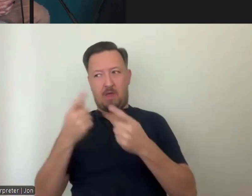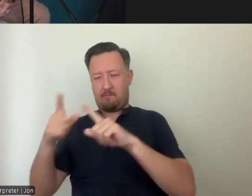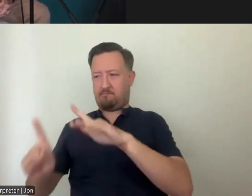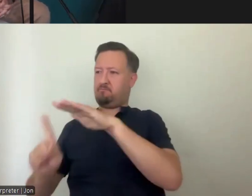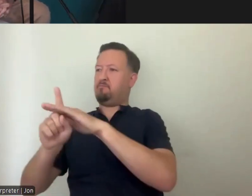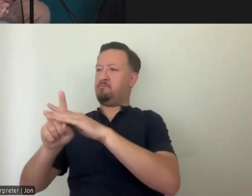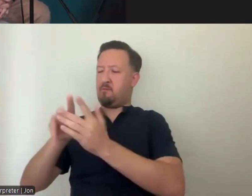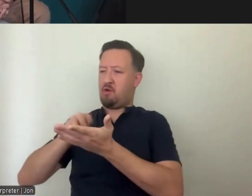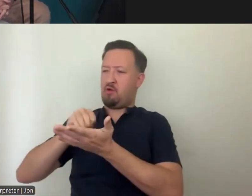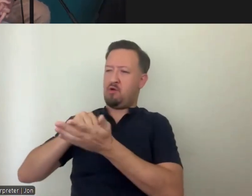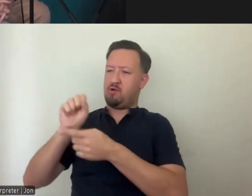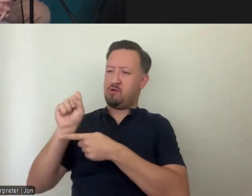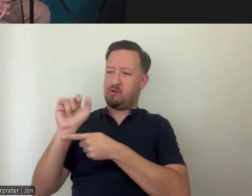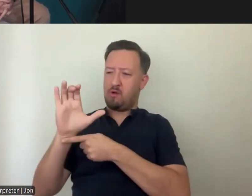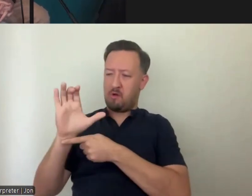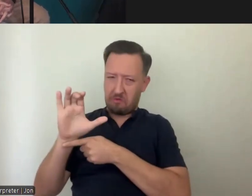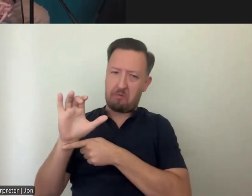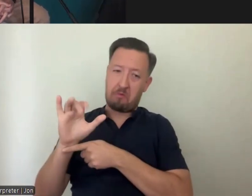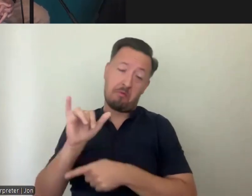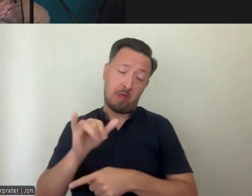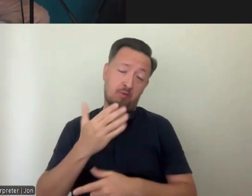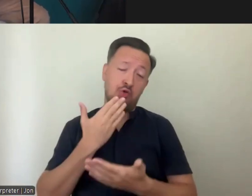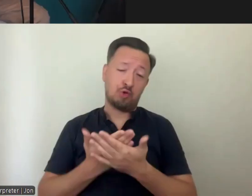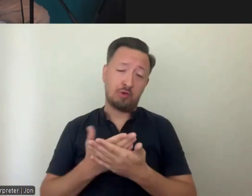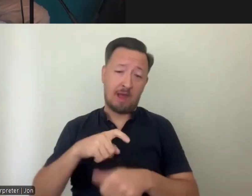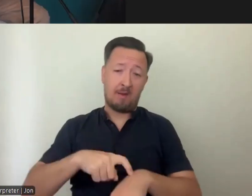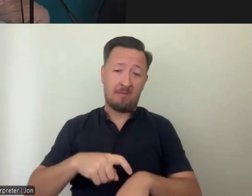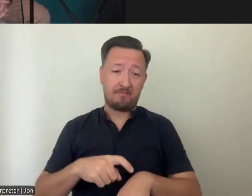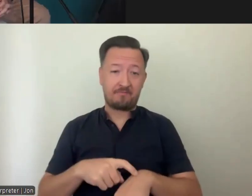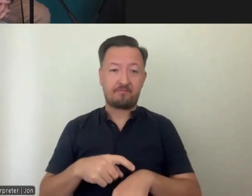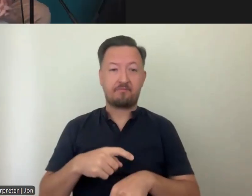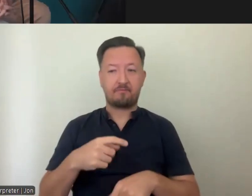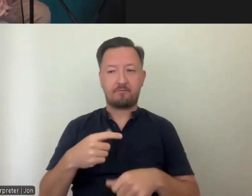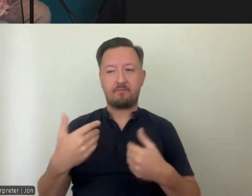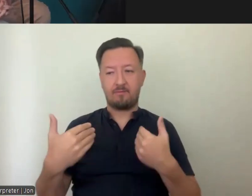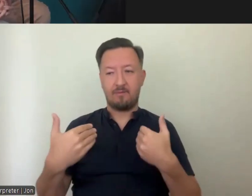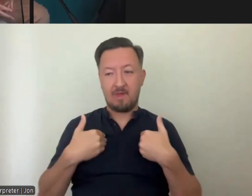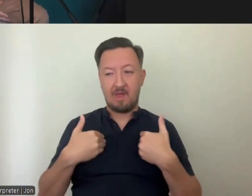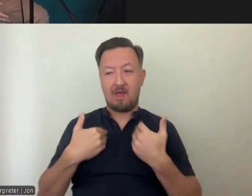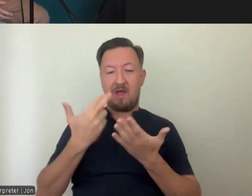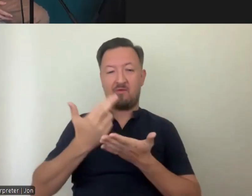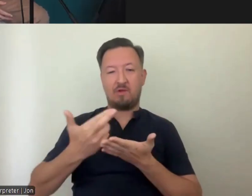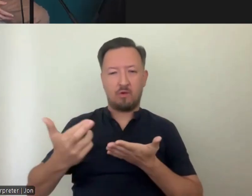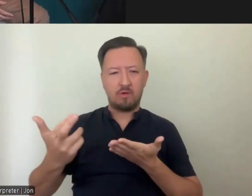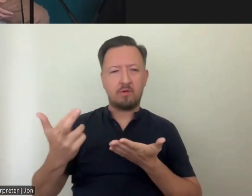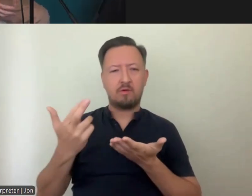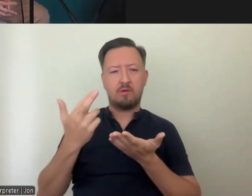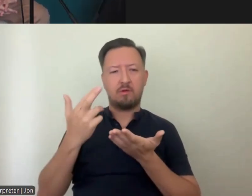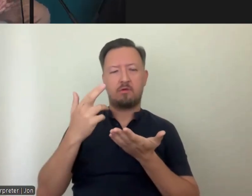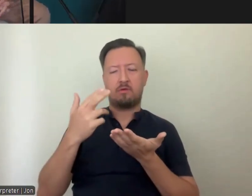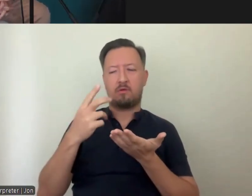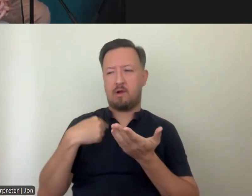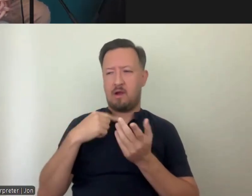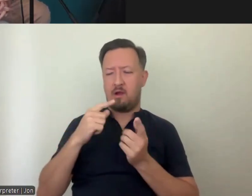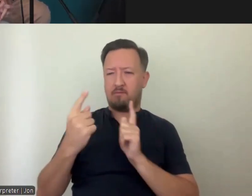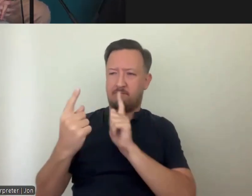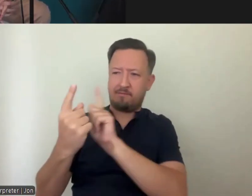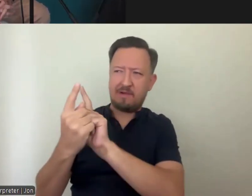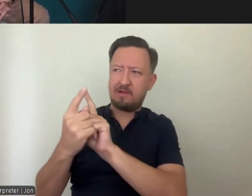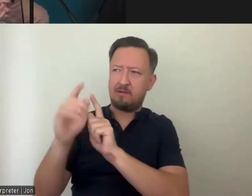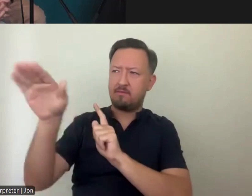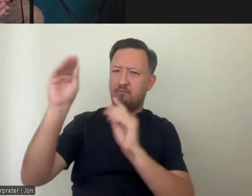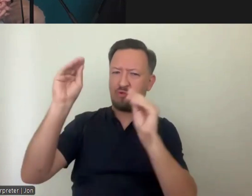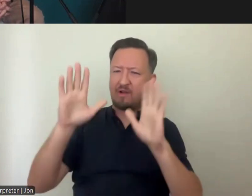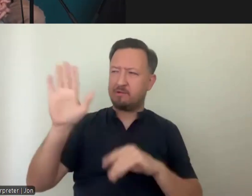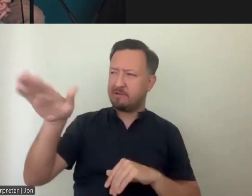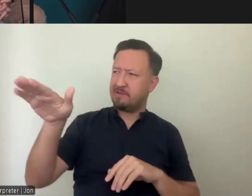like, that was useful, that was convenient. I had resources that available to me. I could go to professors and say, hey, how come